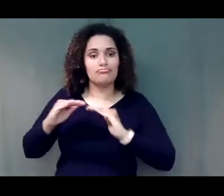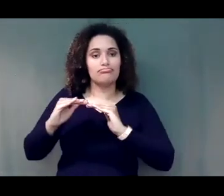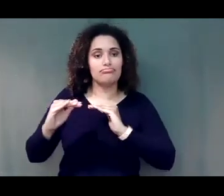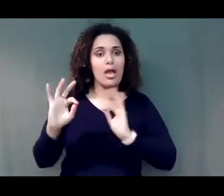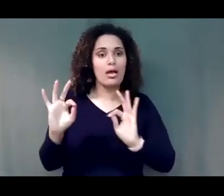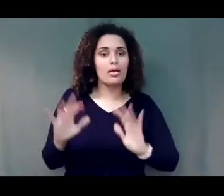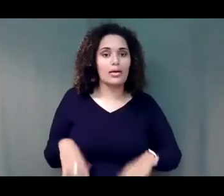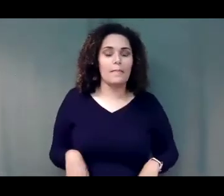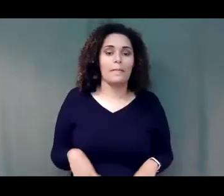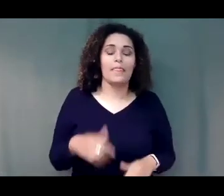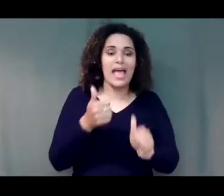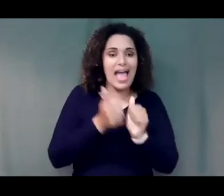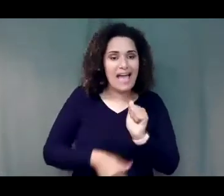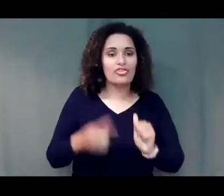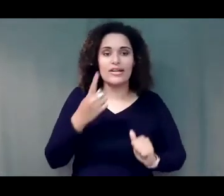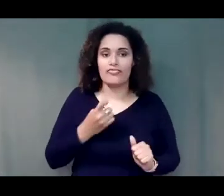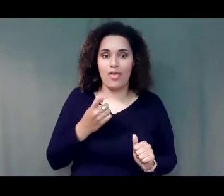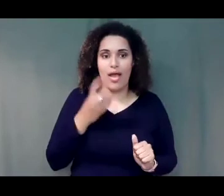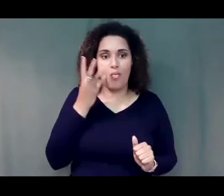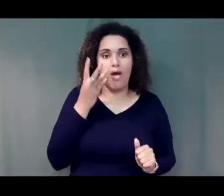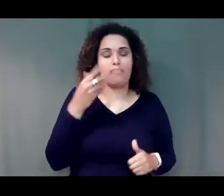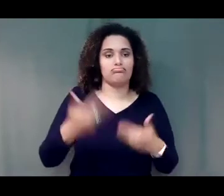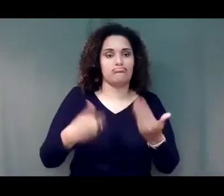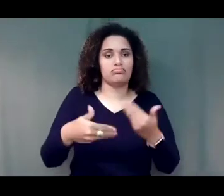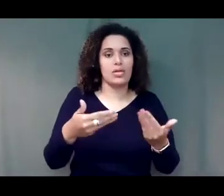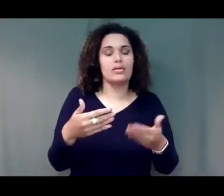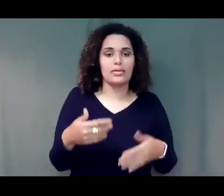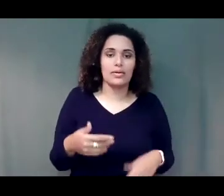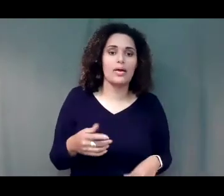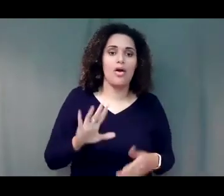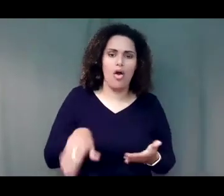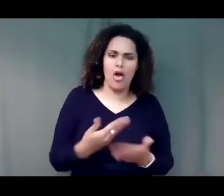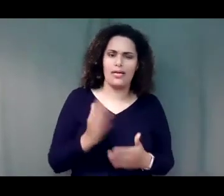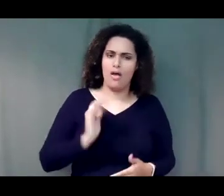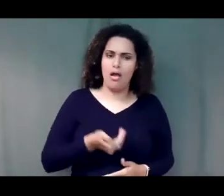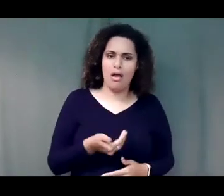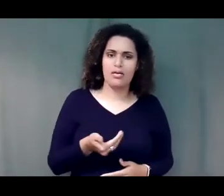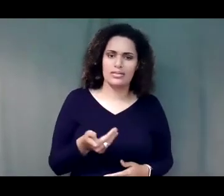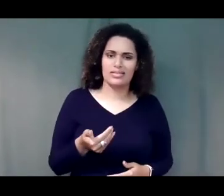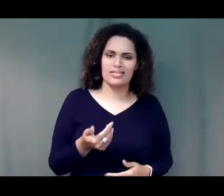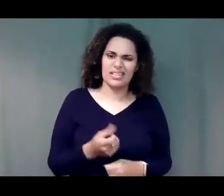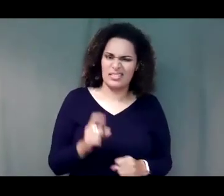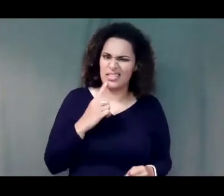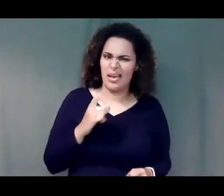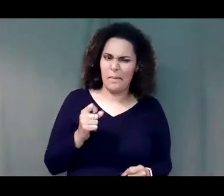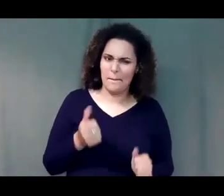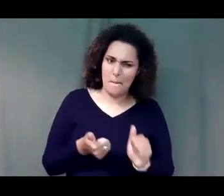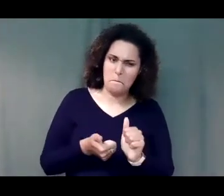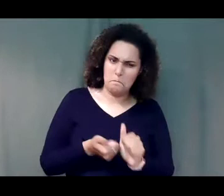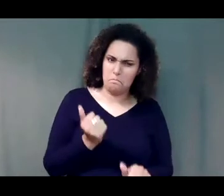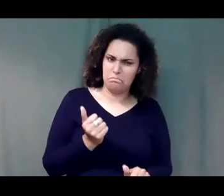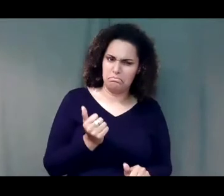basically every red wine goes through that process, certainly all of ours. And I think it's safe to say nearly every red wine